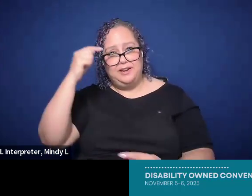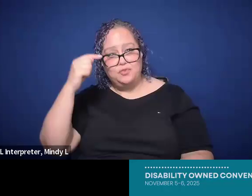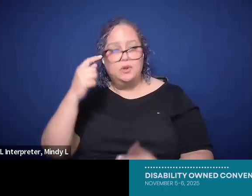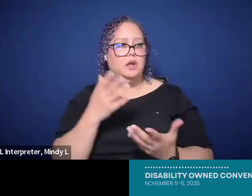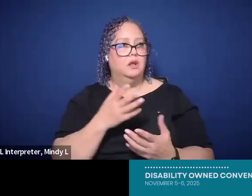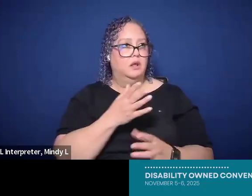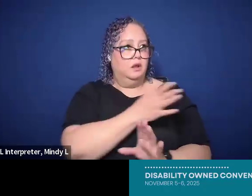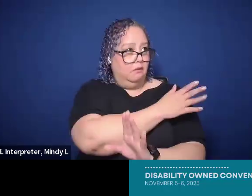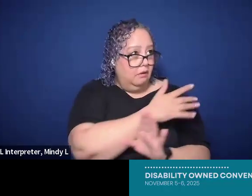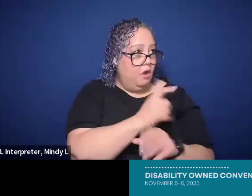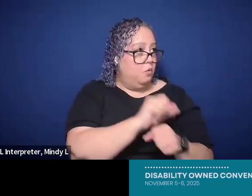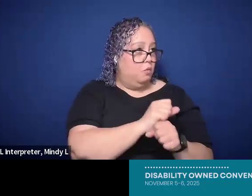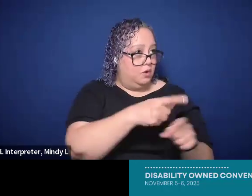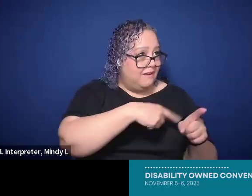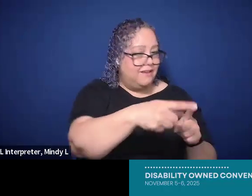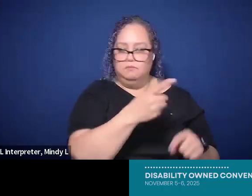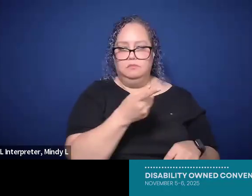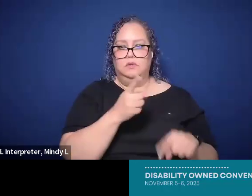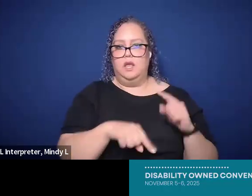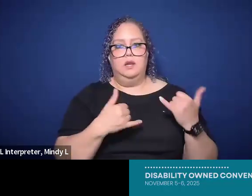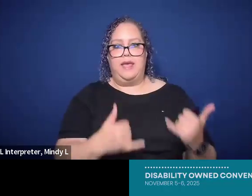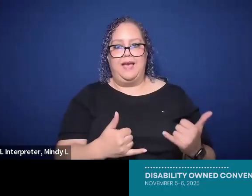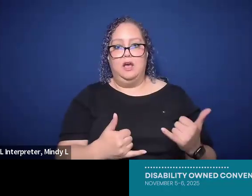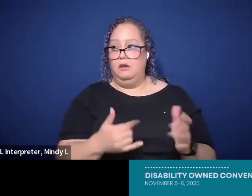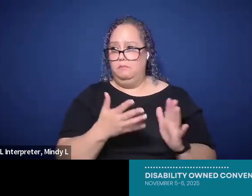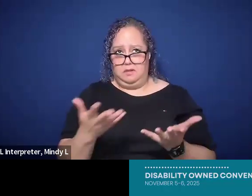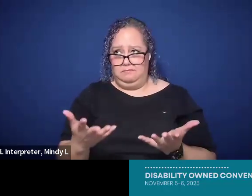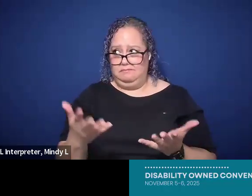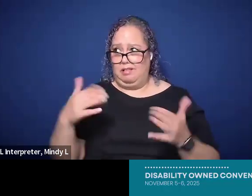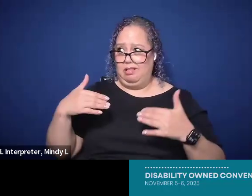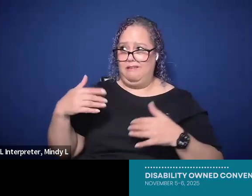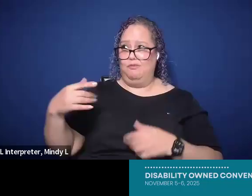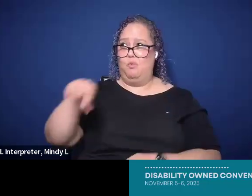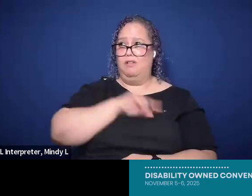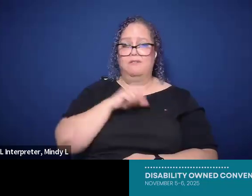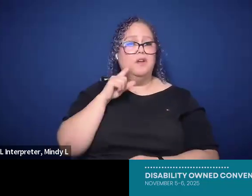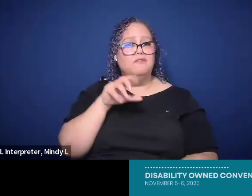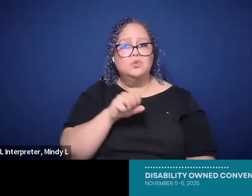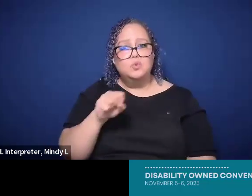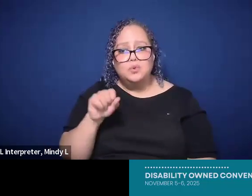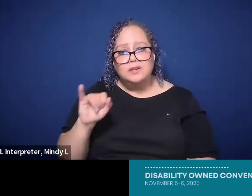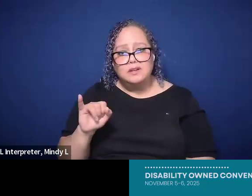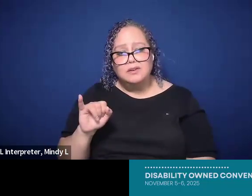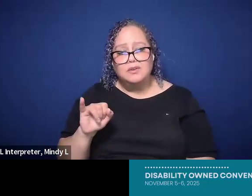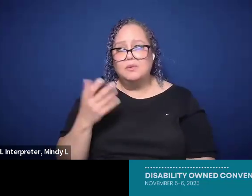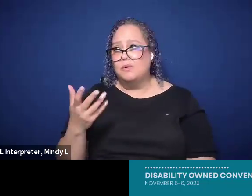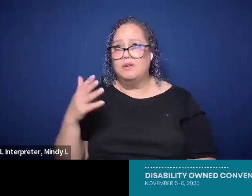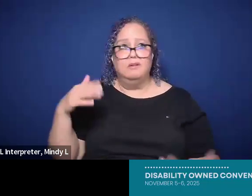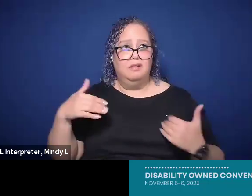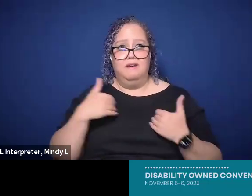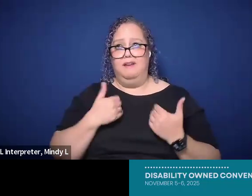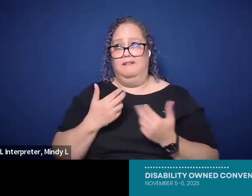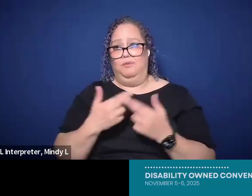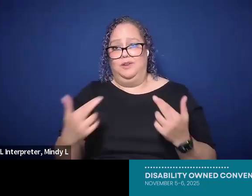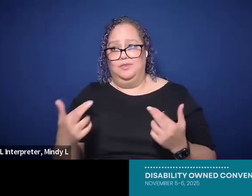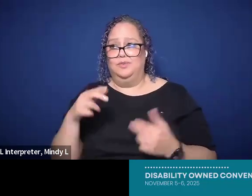traditional employment, but who maybe don't qualify for Social Security or just don't have the tools or resources to start a business.